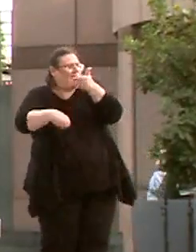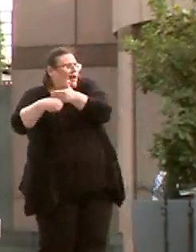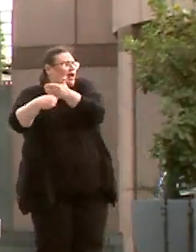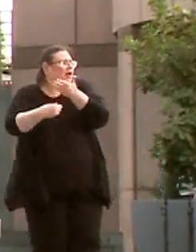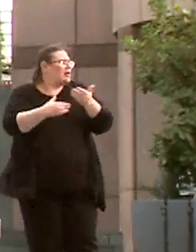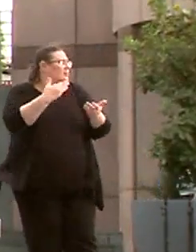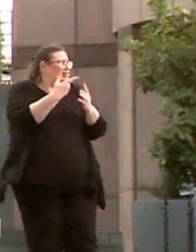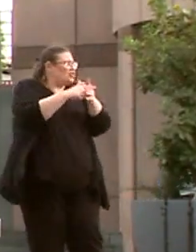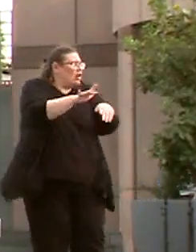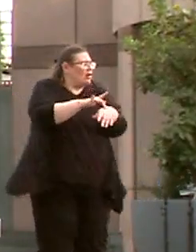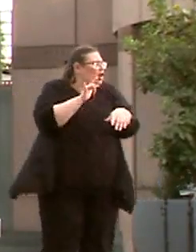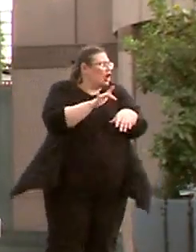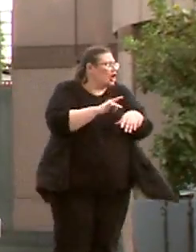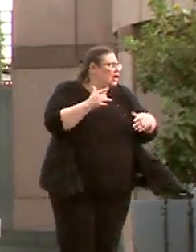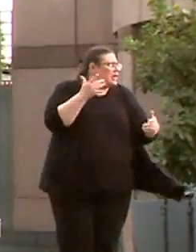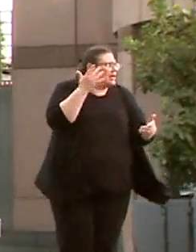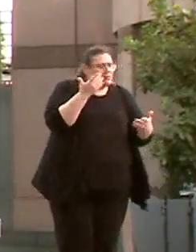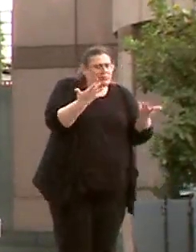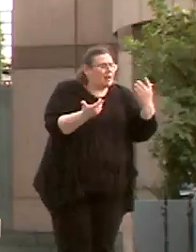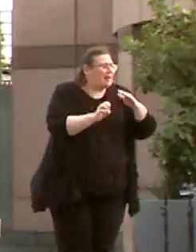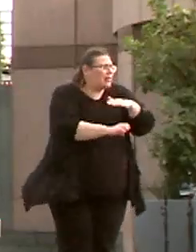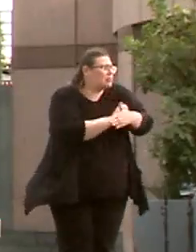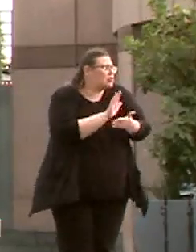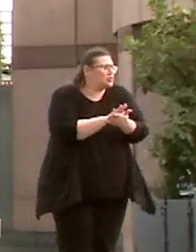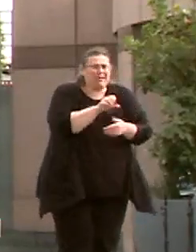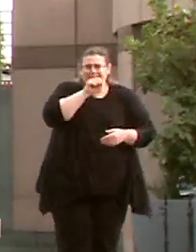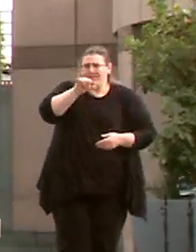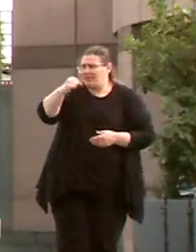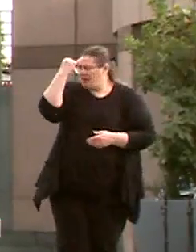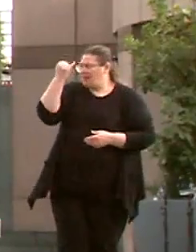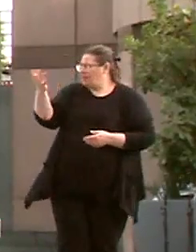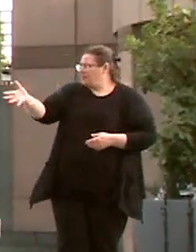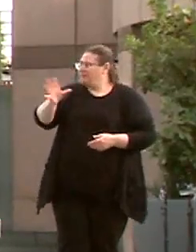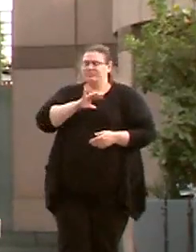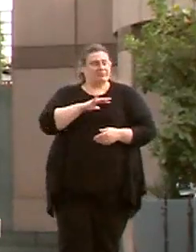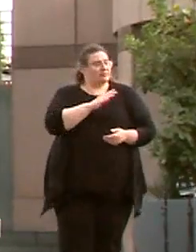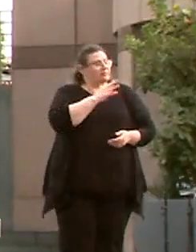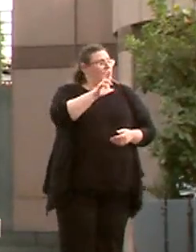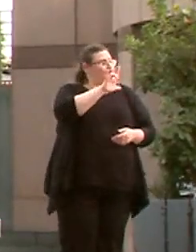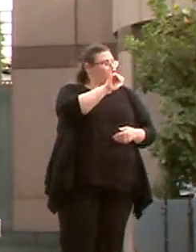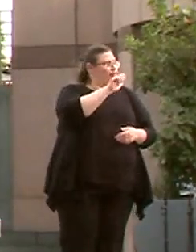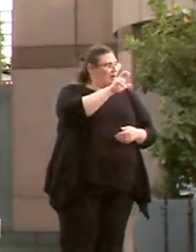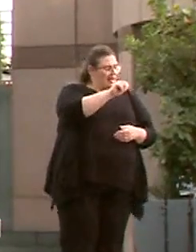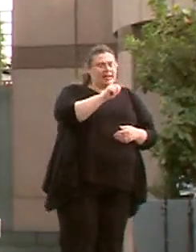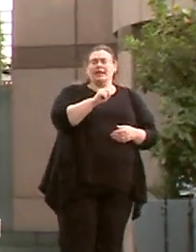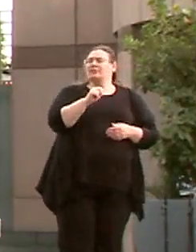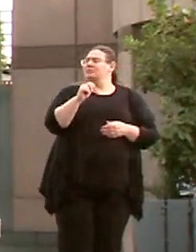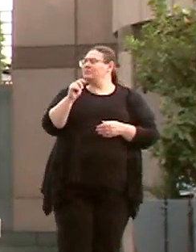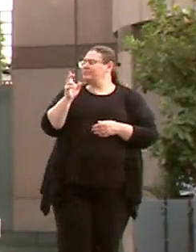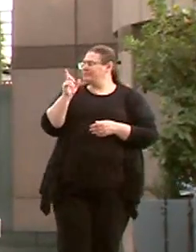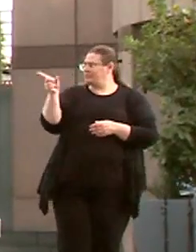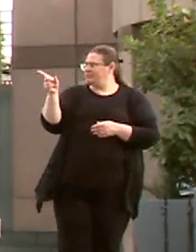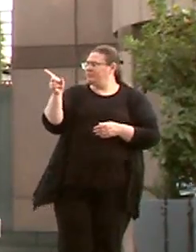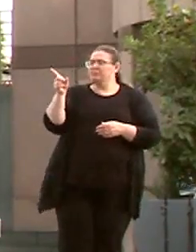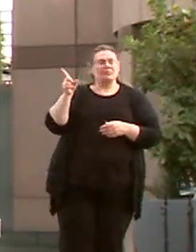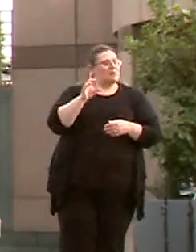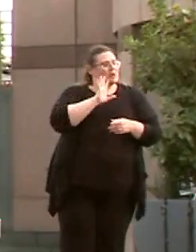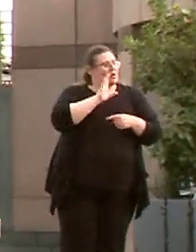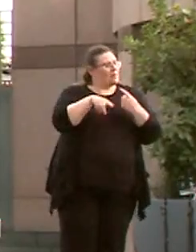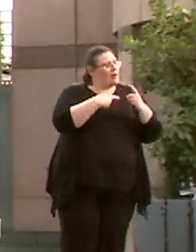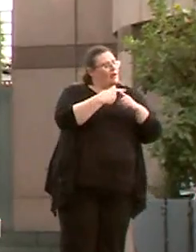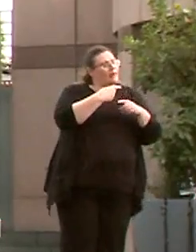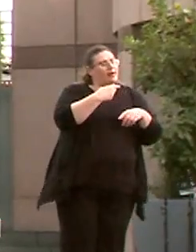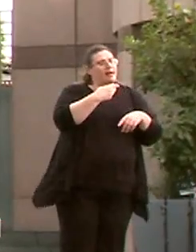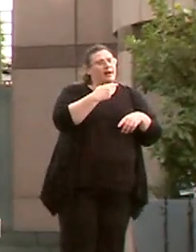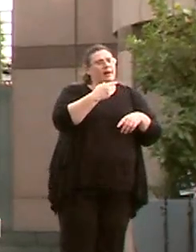start early, like in, you know, grade school. I love that. Ryan, since we're talking to you, I wanted to